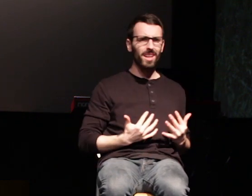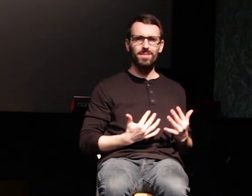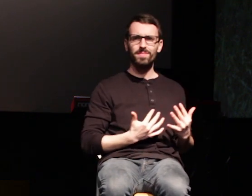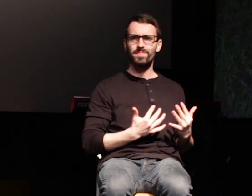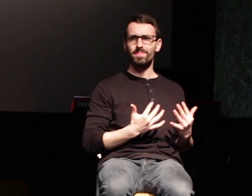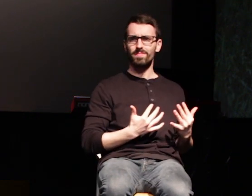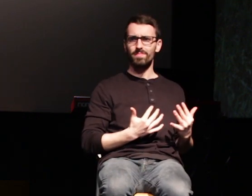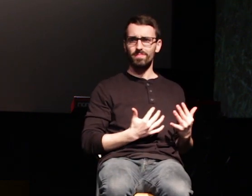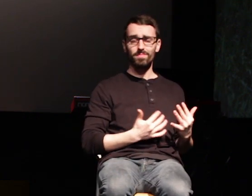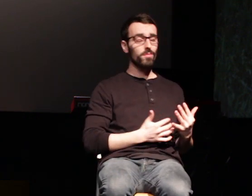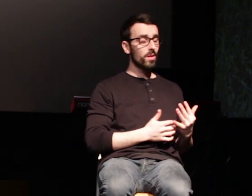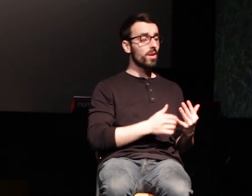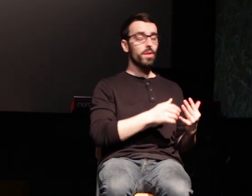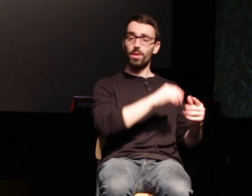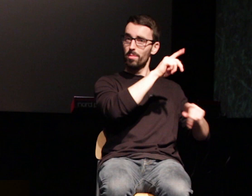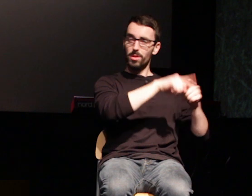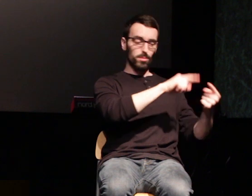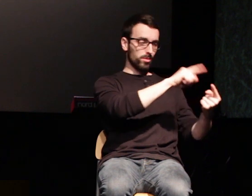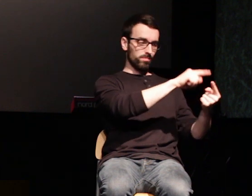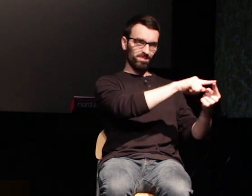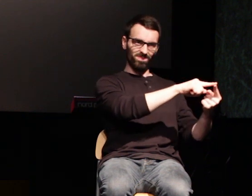Are there people like that in our lives?